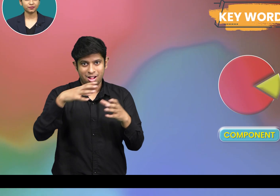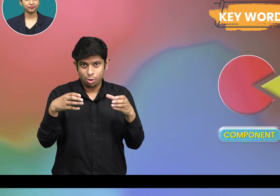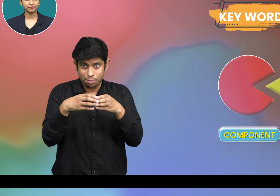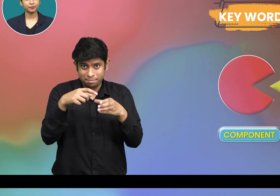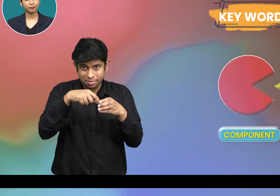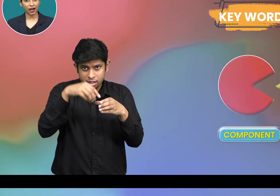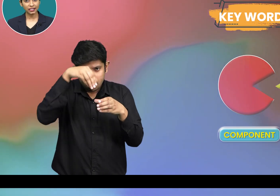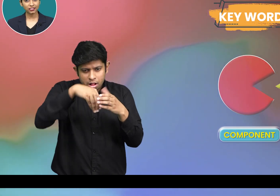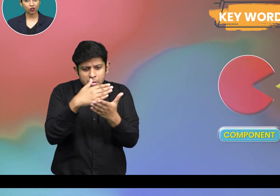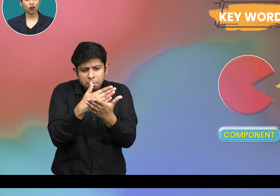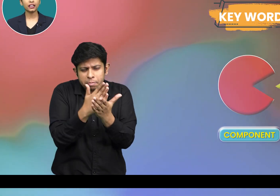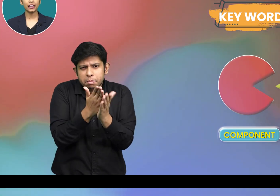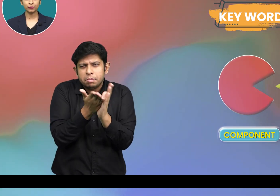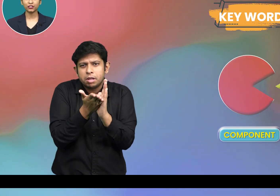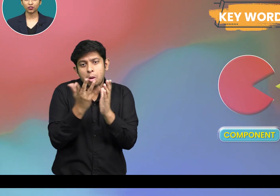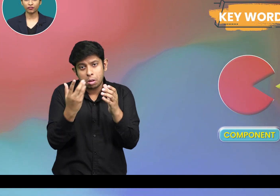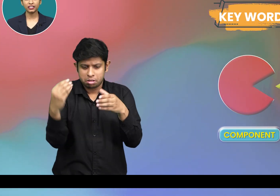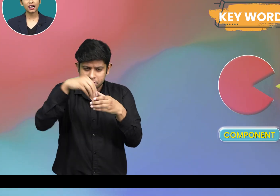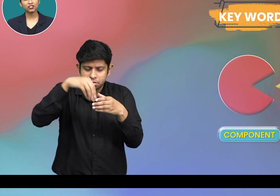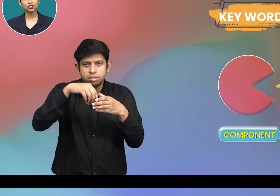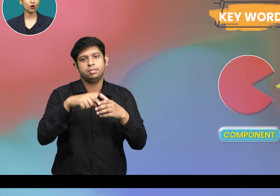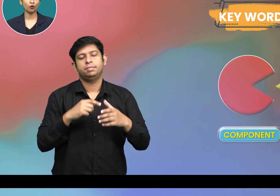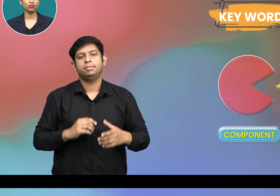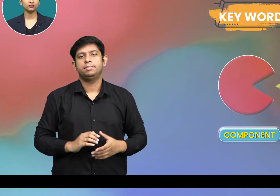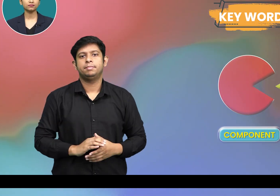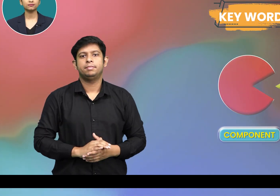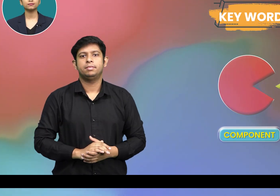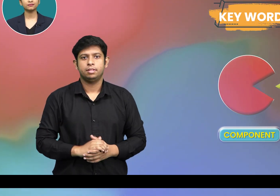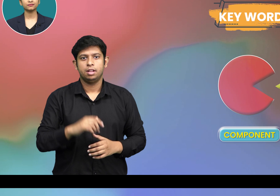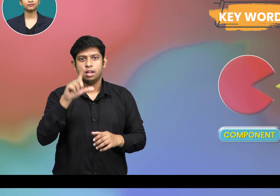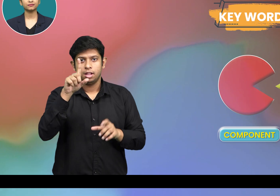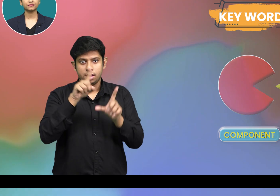Component: part or element of a larger whole.